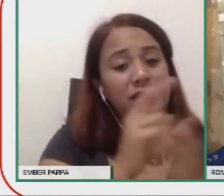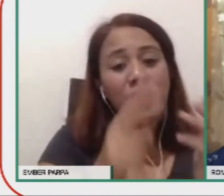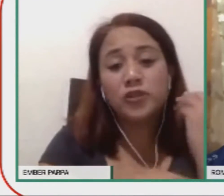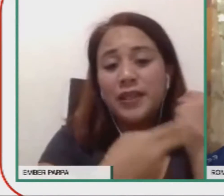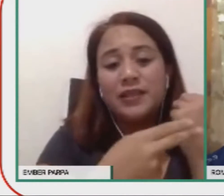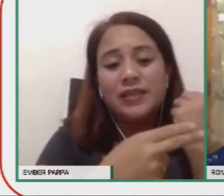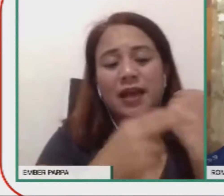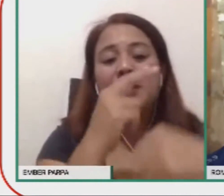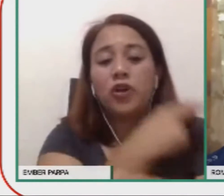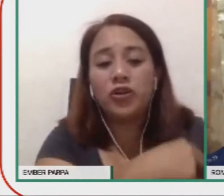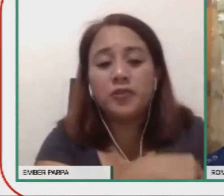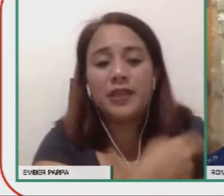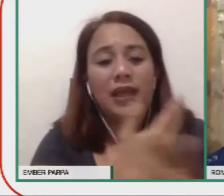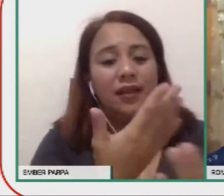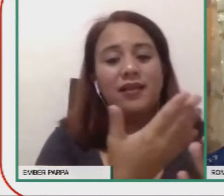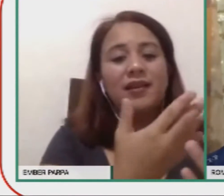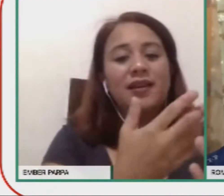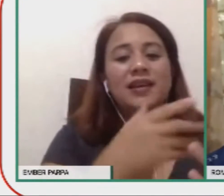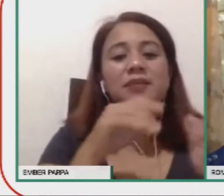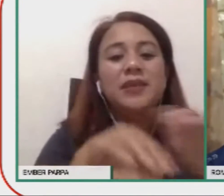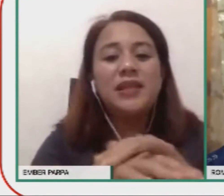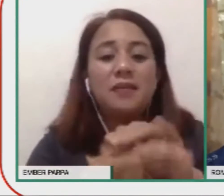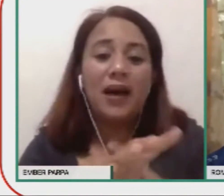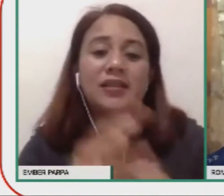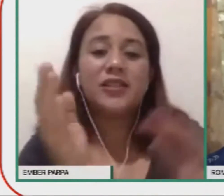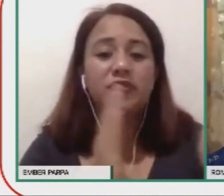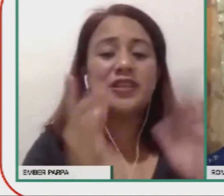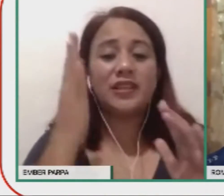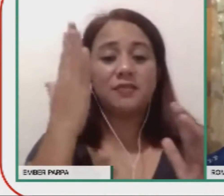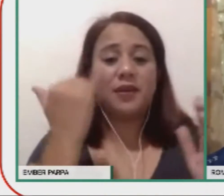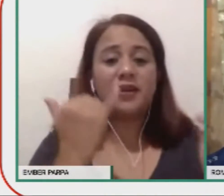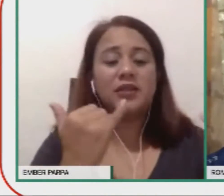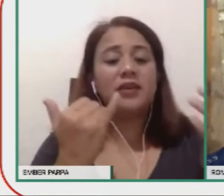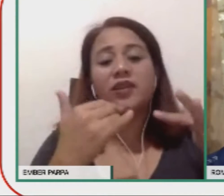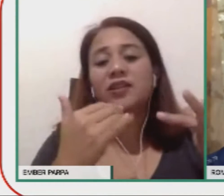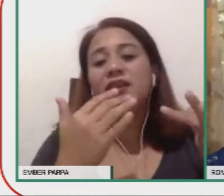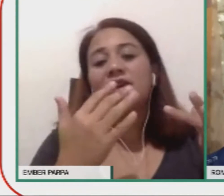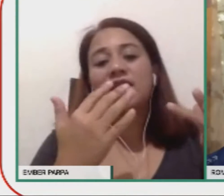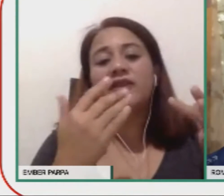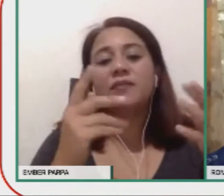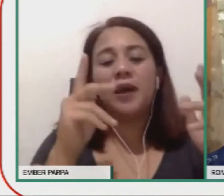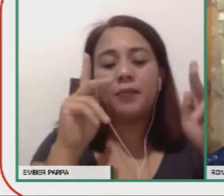sa hospital, hindi man nila ma-access yung services because even